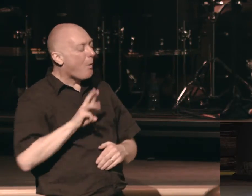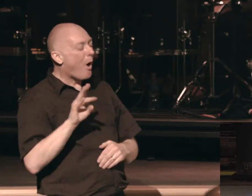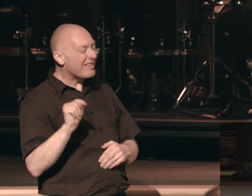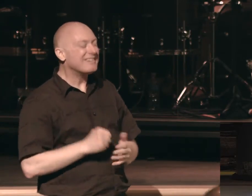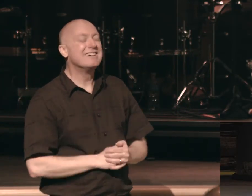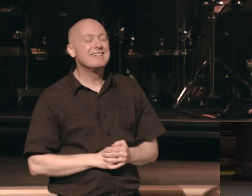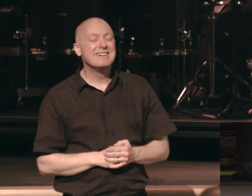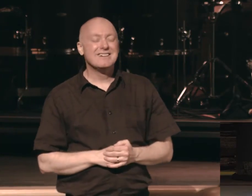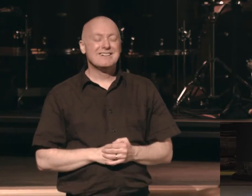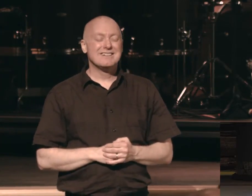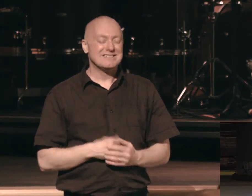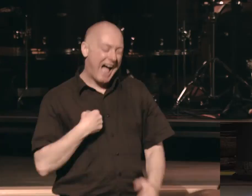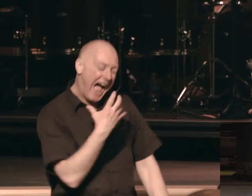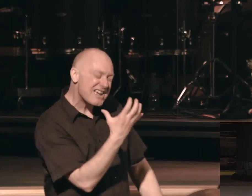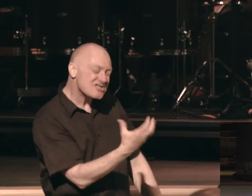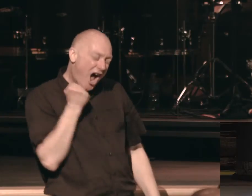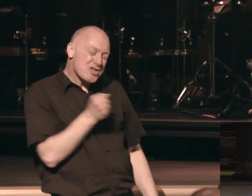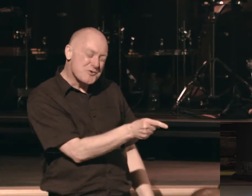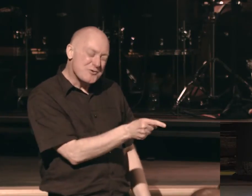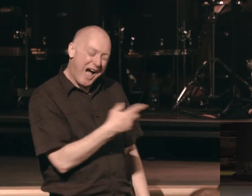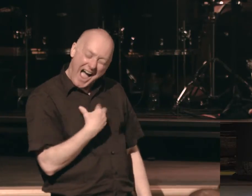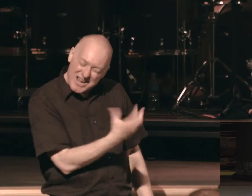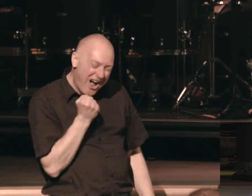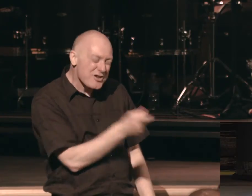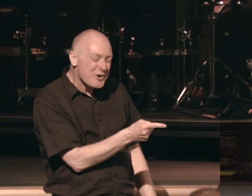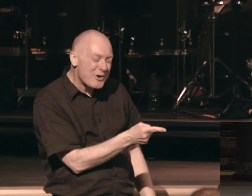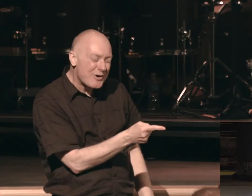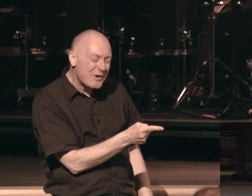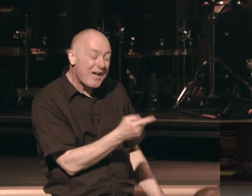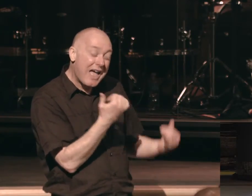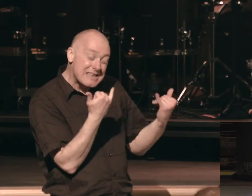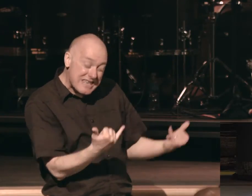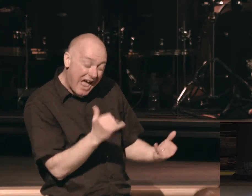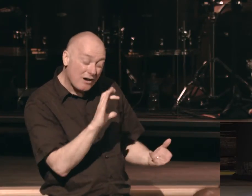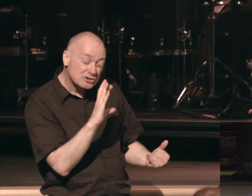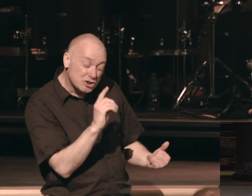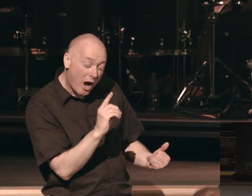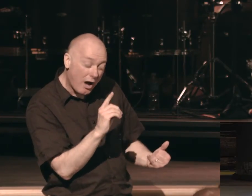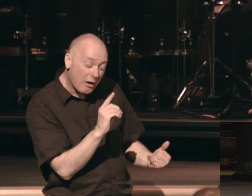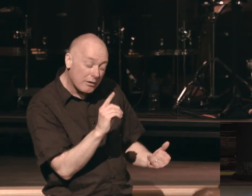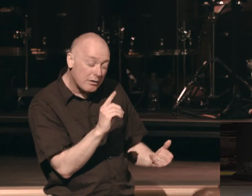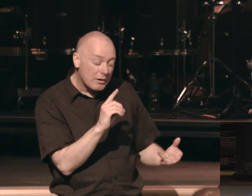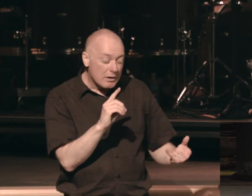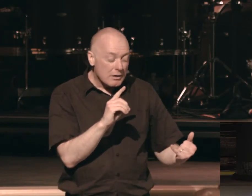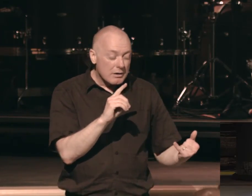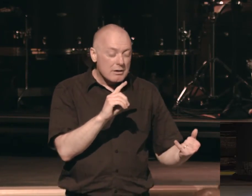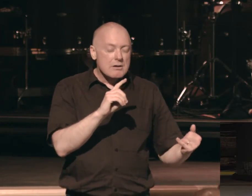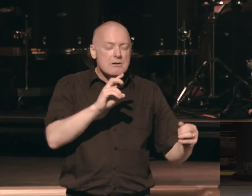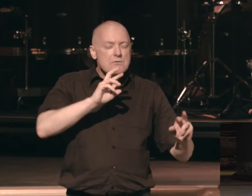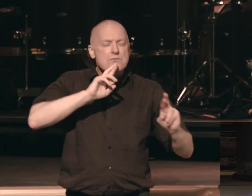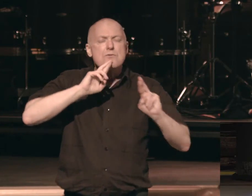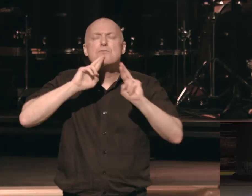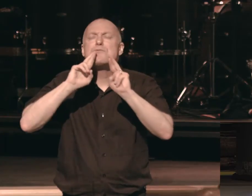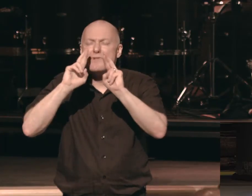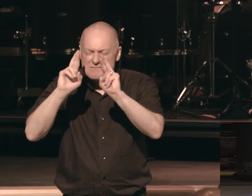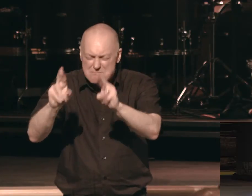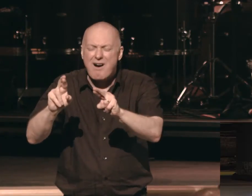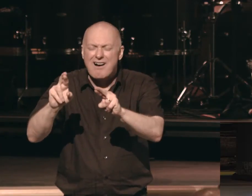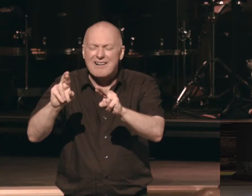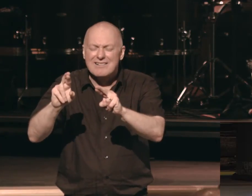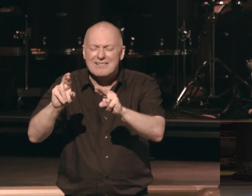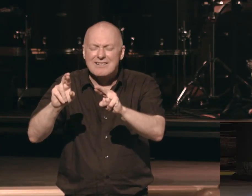you. But now, child, respond in reality that I have you and that I love